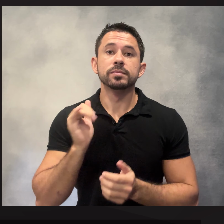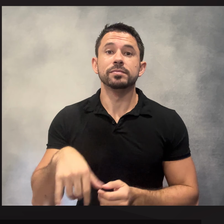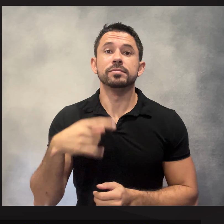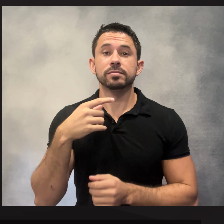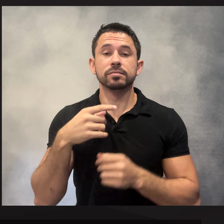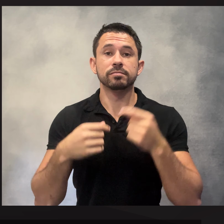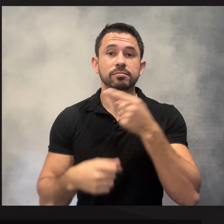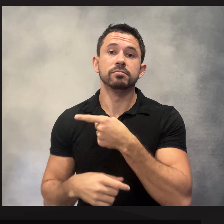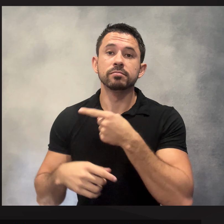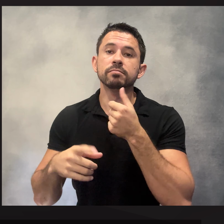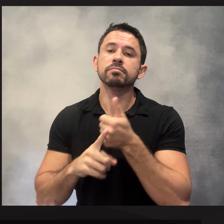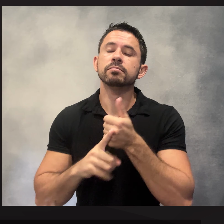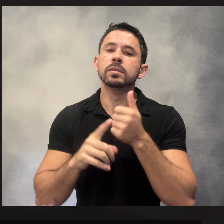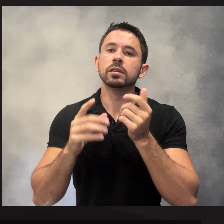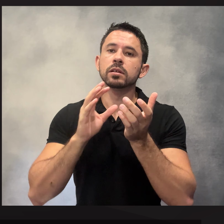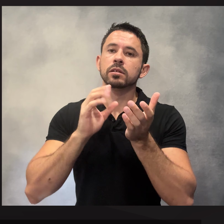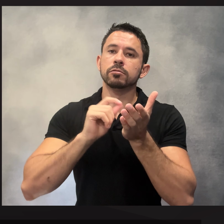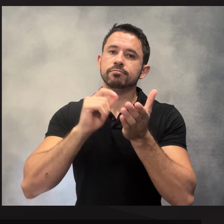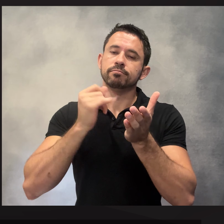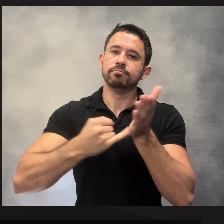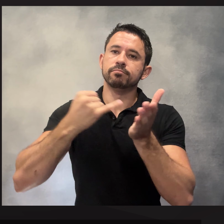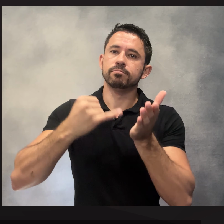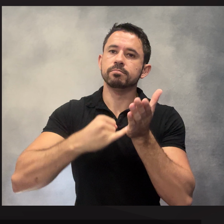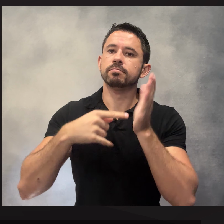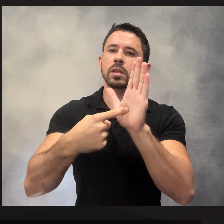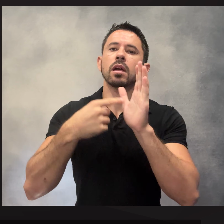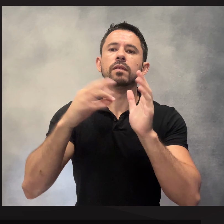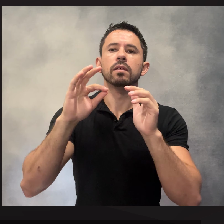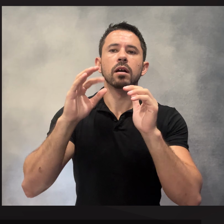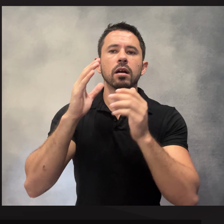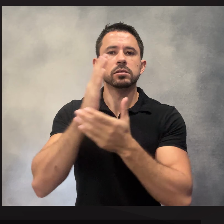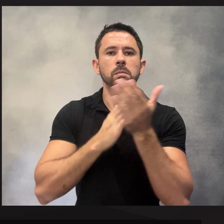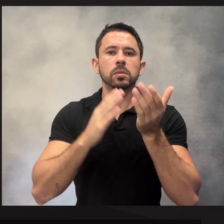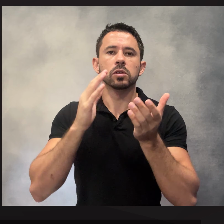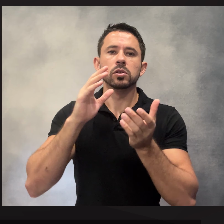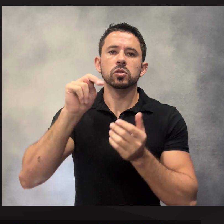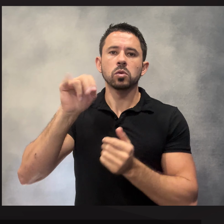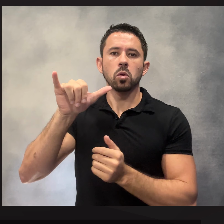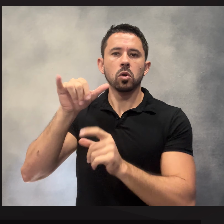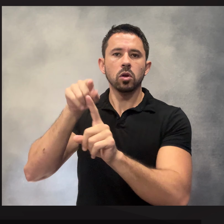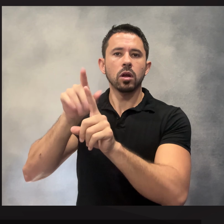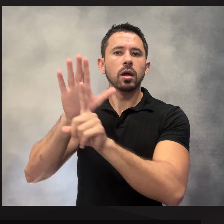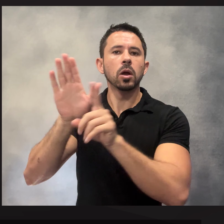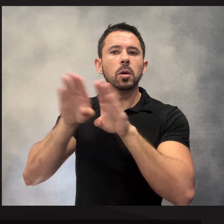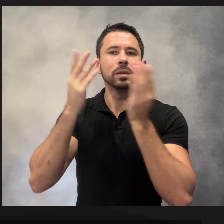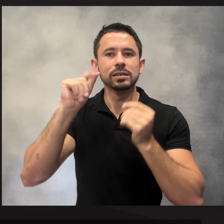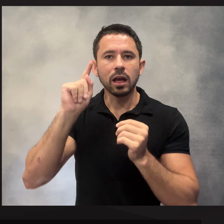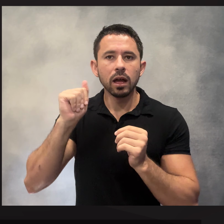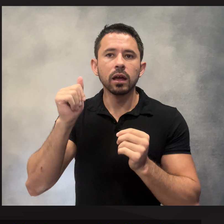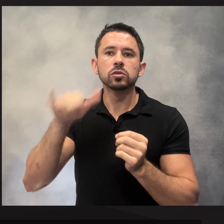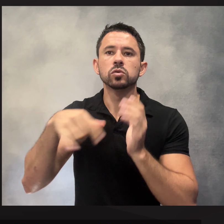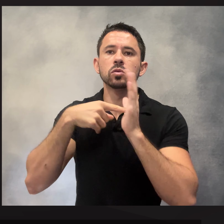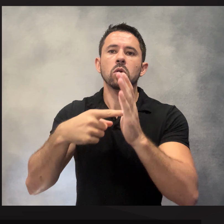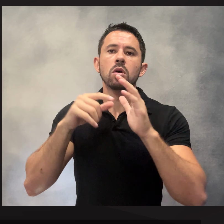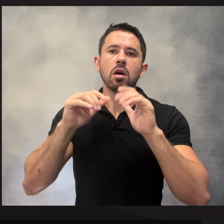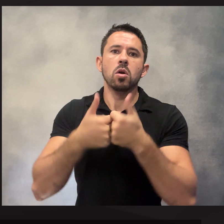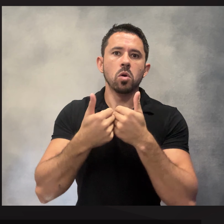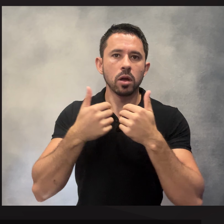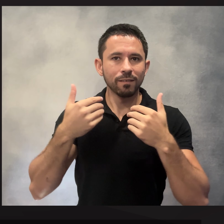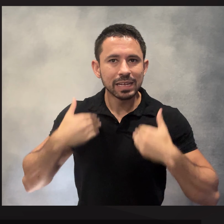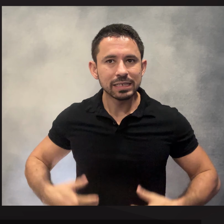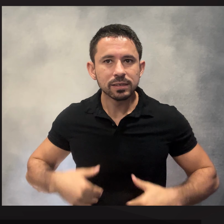This is an illustration of some of New York's open data that shows how the physical environment maps to open